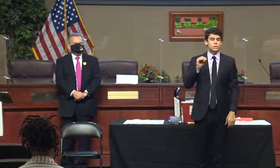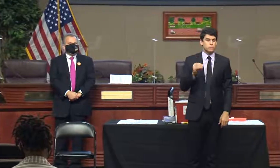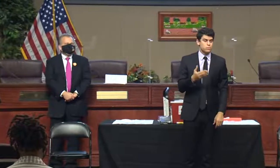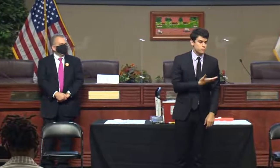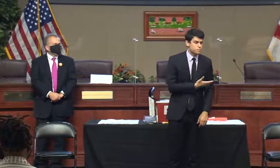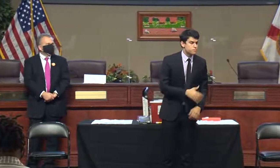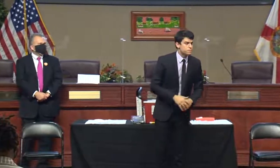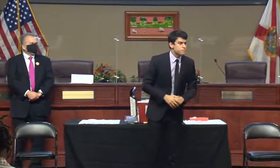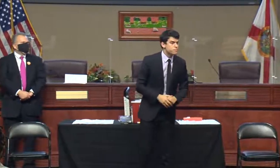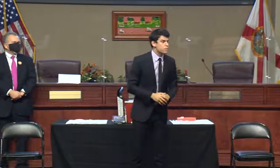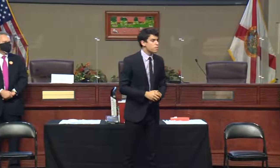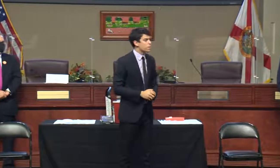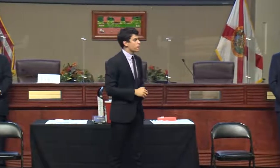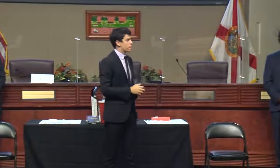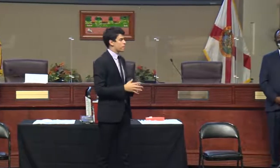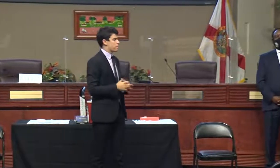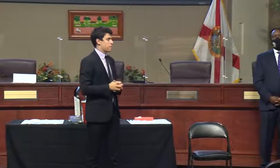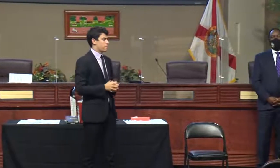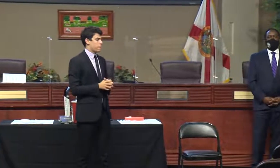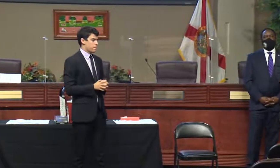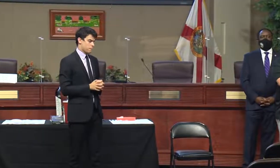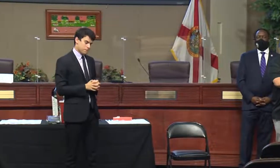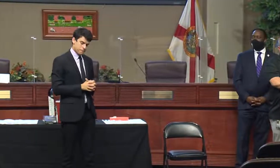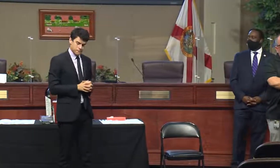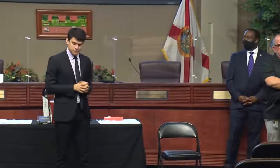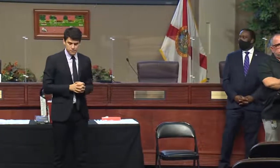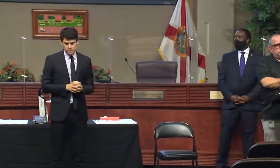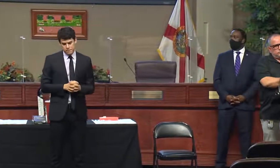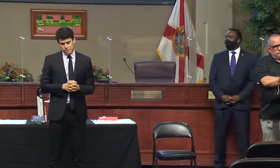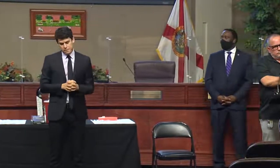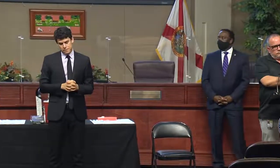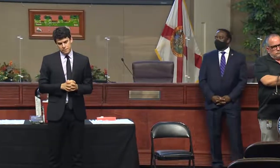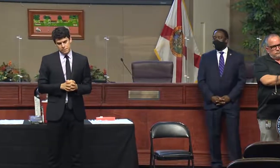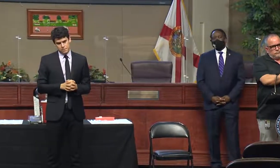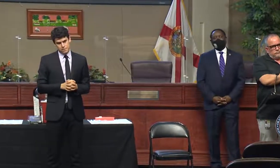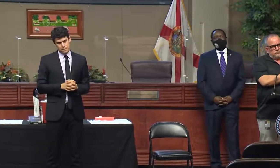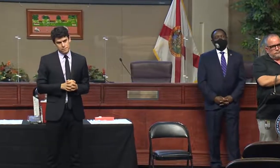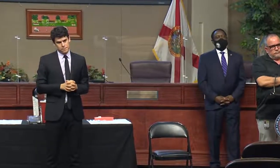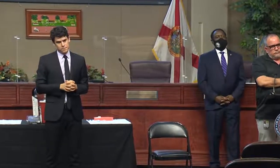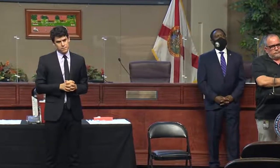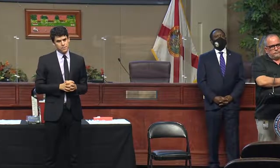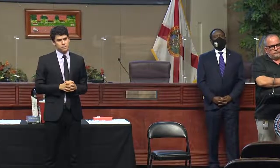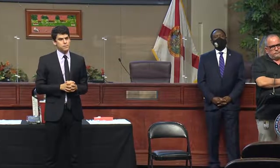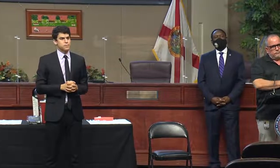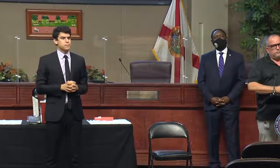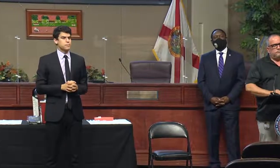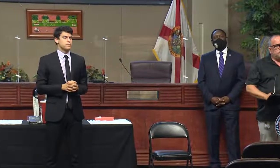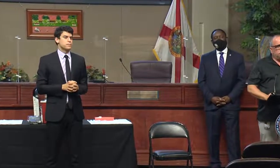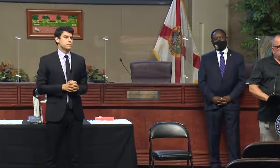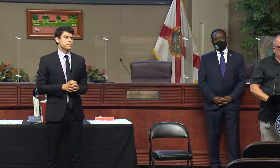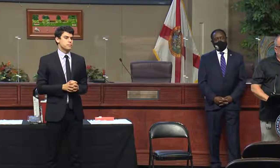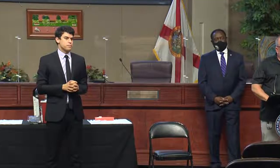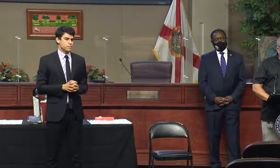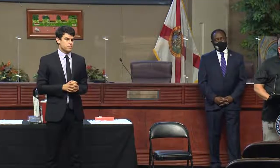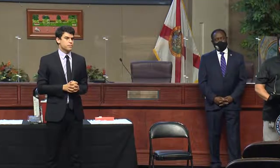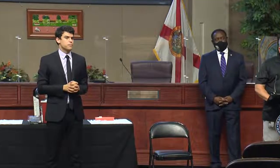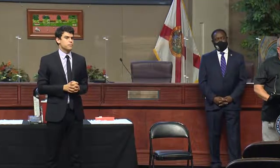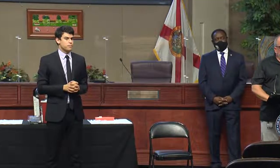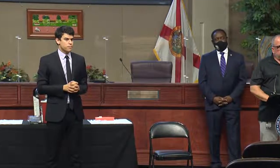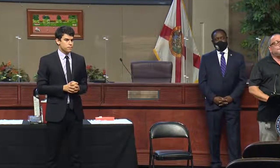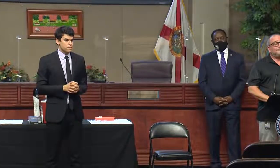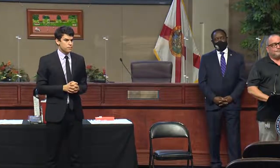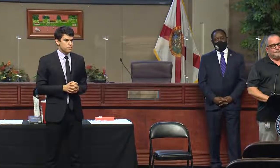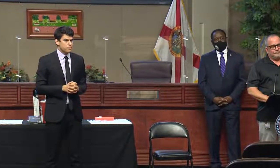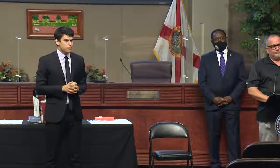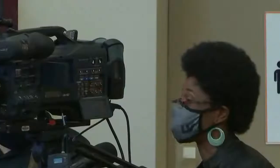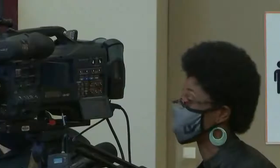So you'd mentioned earlier about that sort of inconvenience in terms of the little symbol causing a ripple